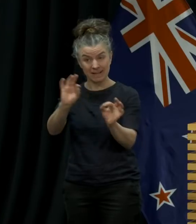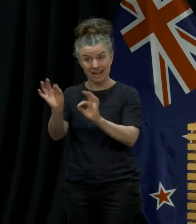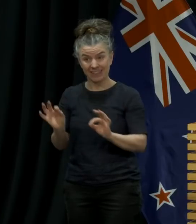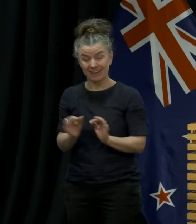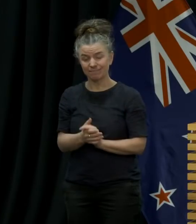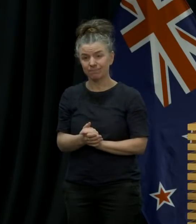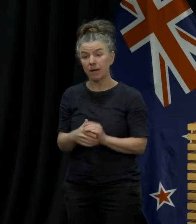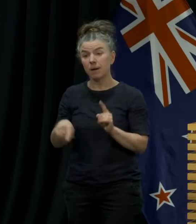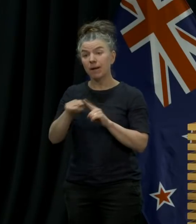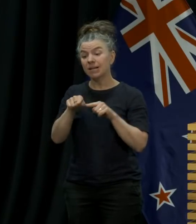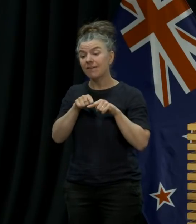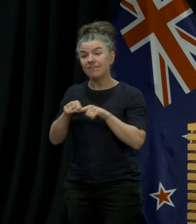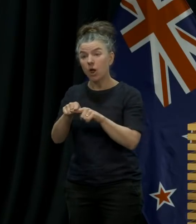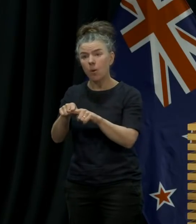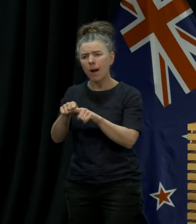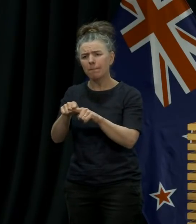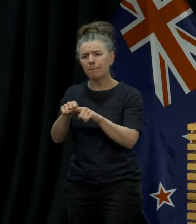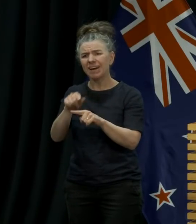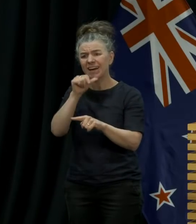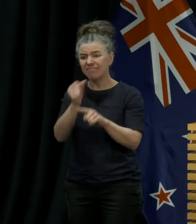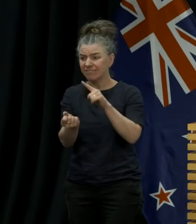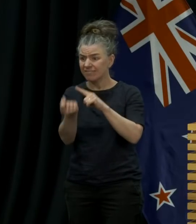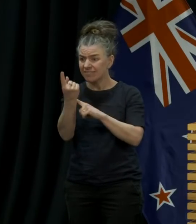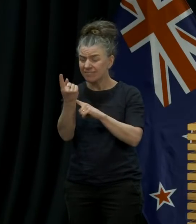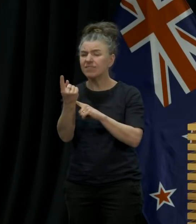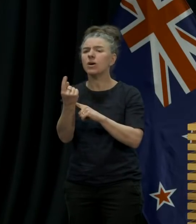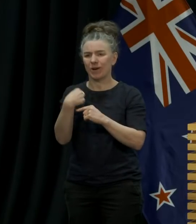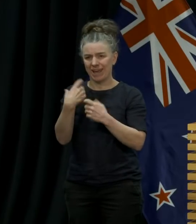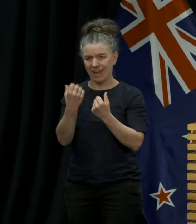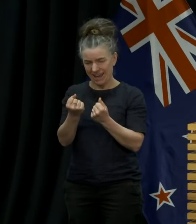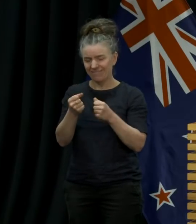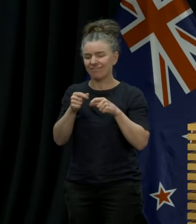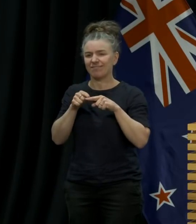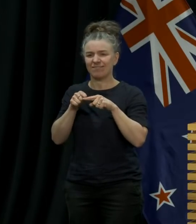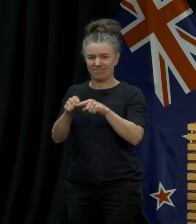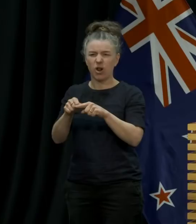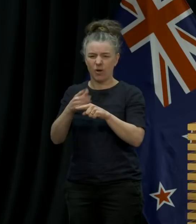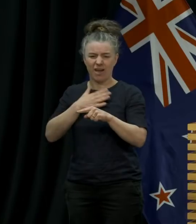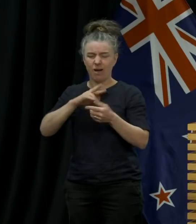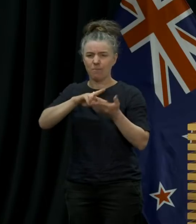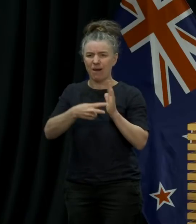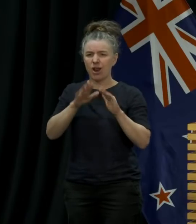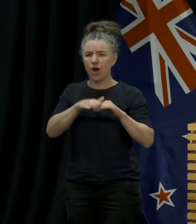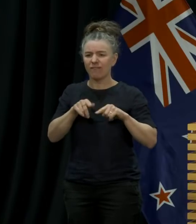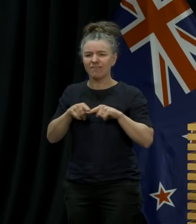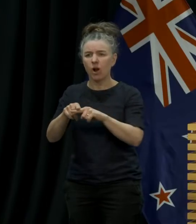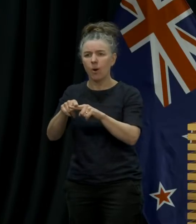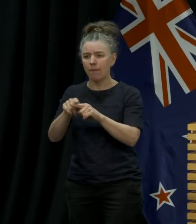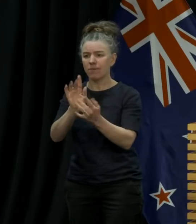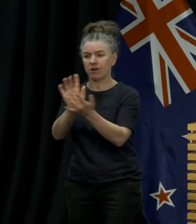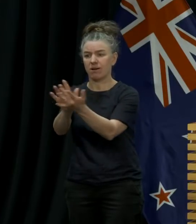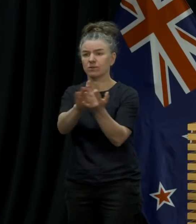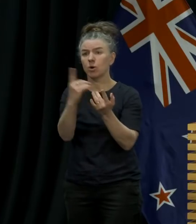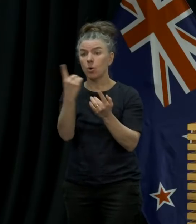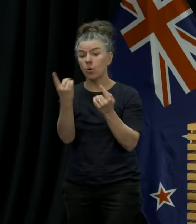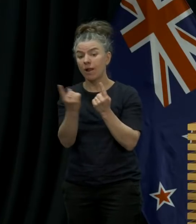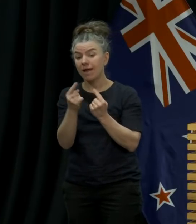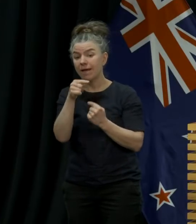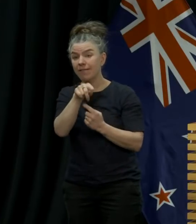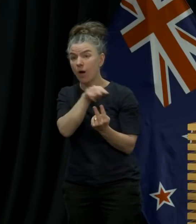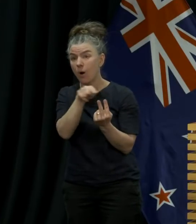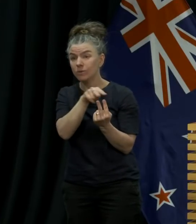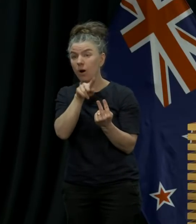these individuals on their flight or in their managed isolation facility will be tested as per